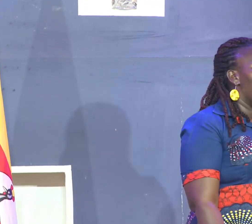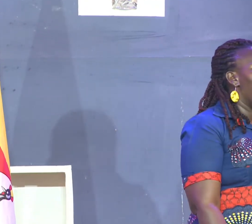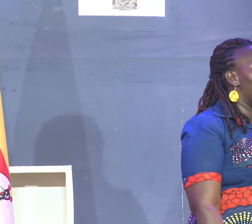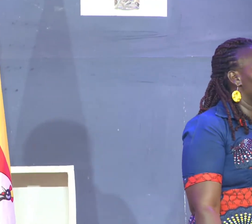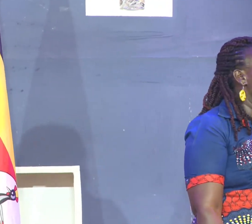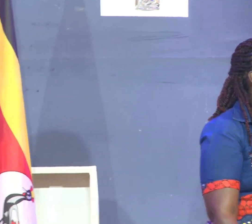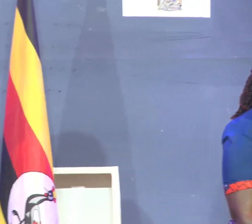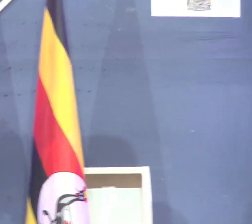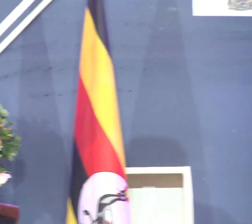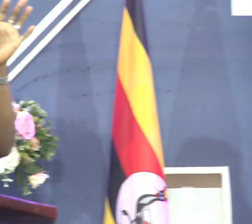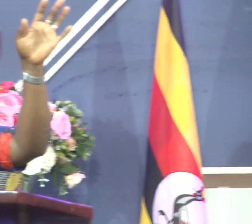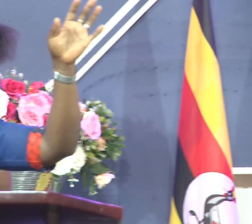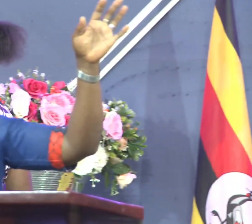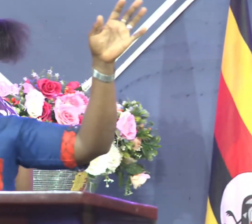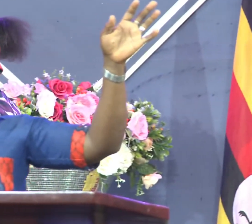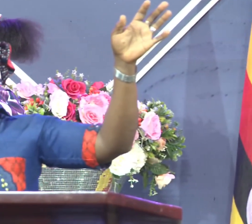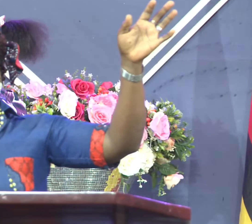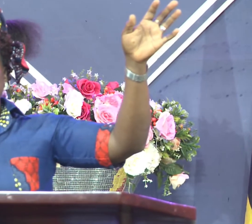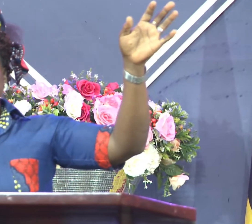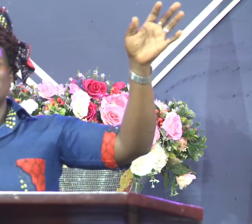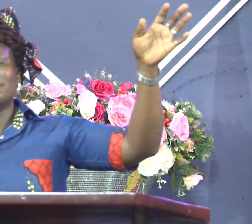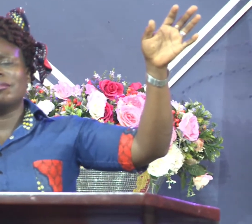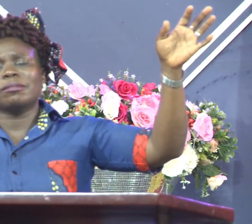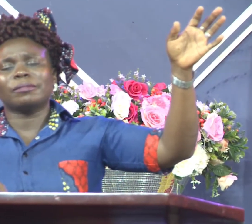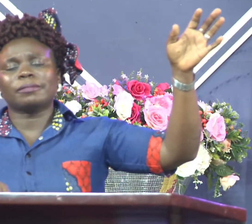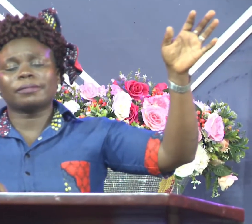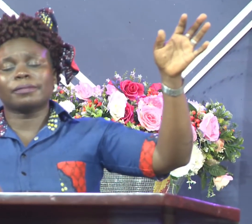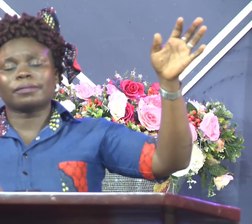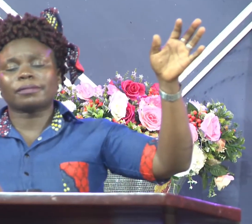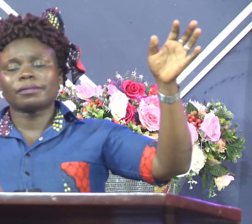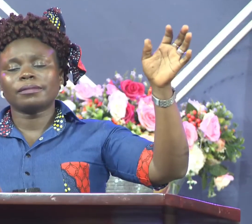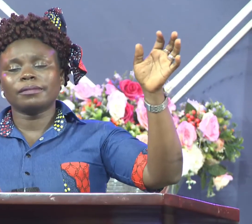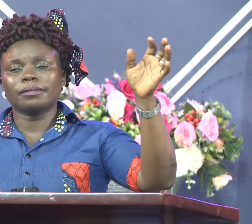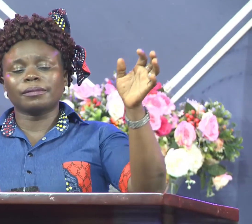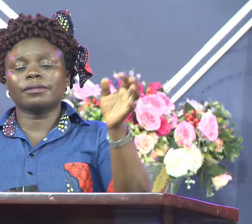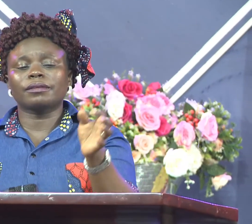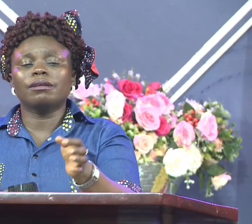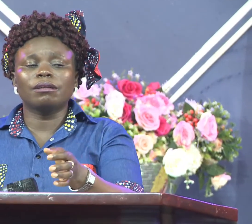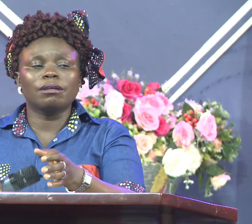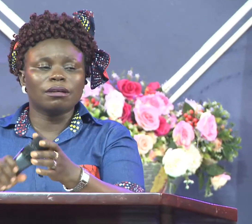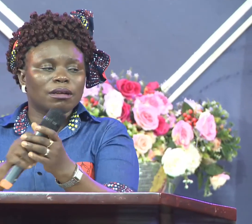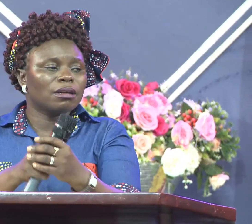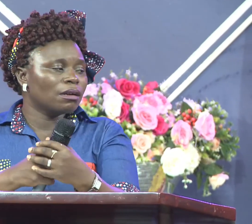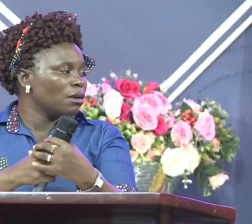obbayamba kama ekitiibwa n'ettendo bisigale nga bibyo Kristo Yesu mukama